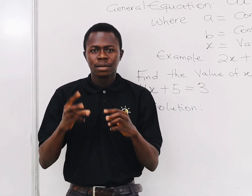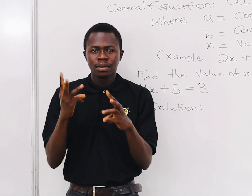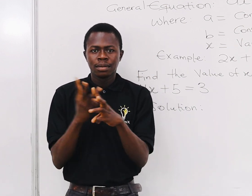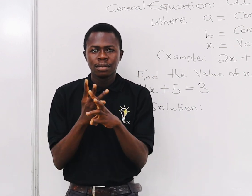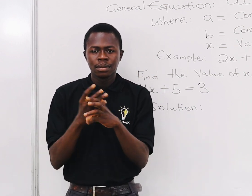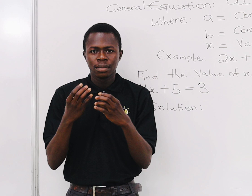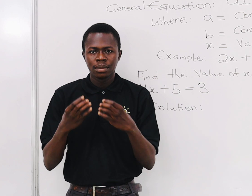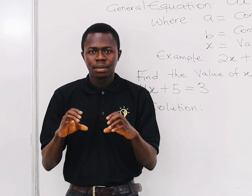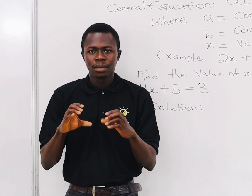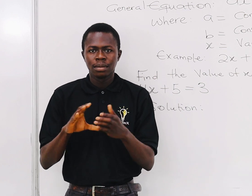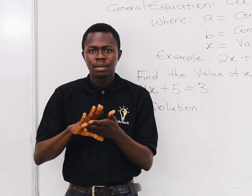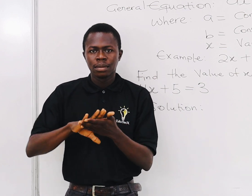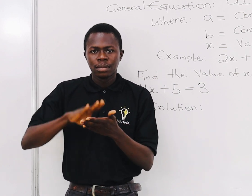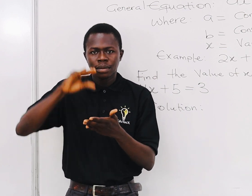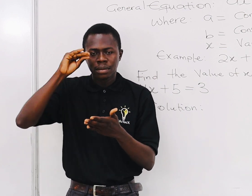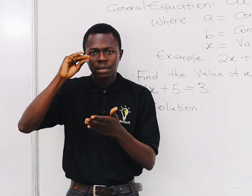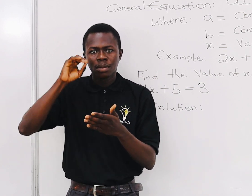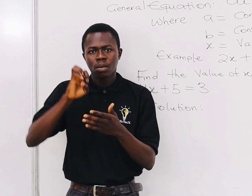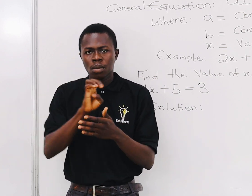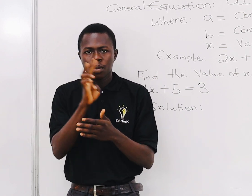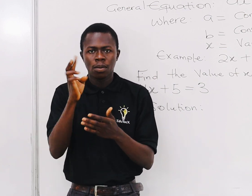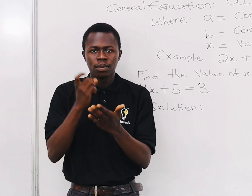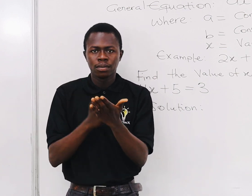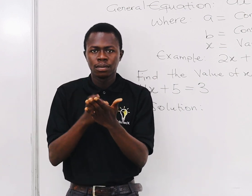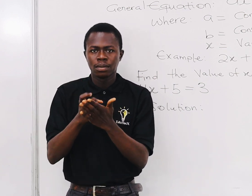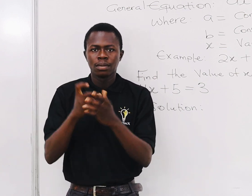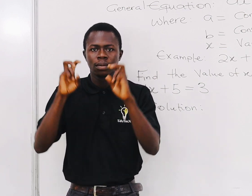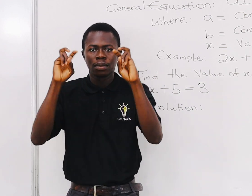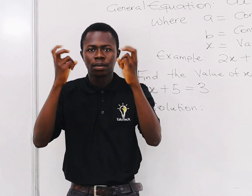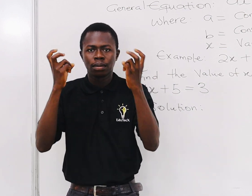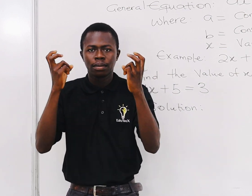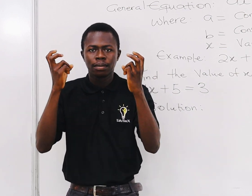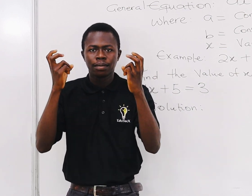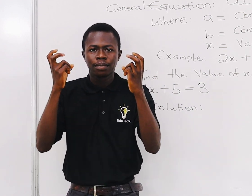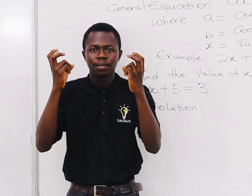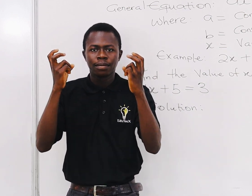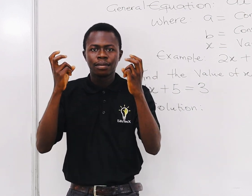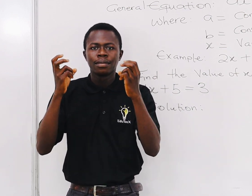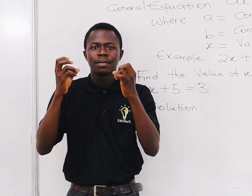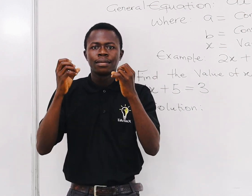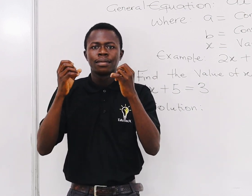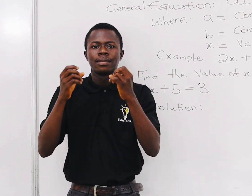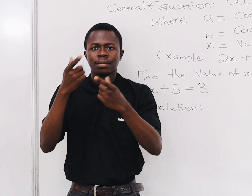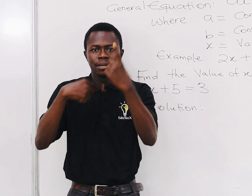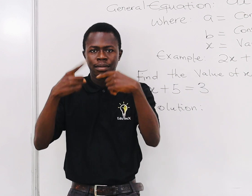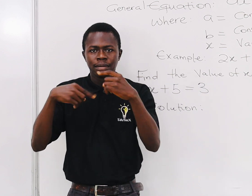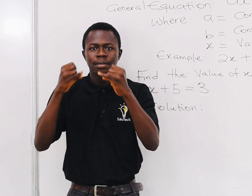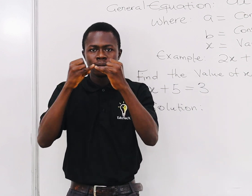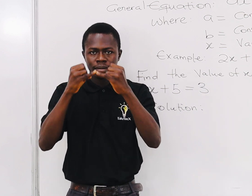Today's maths class, we're going to study or discuss something